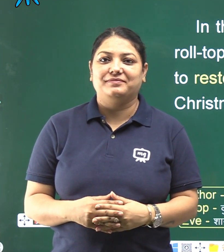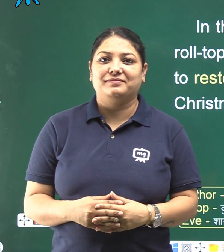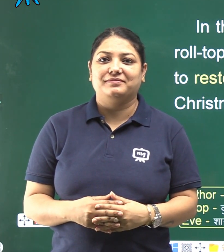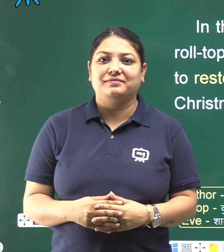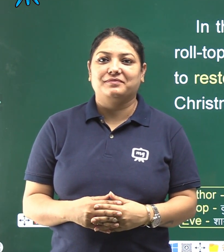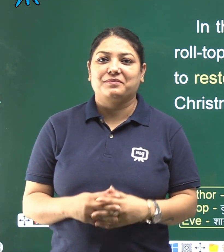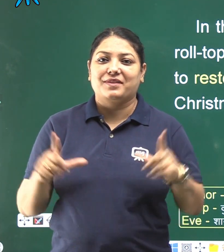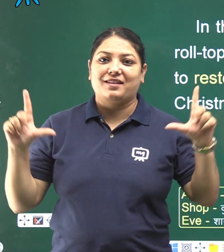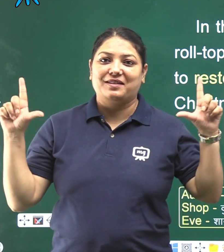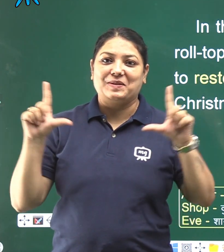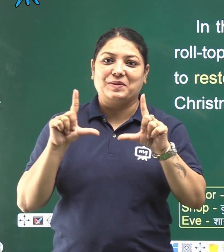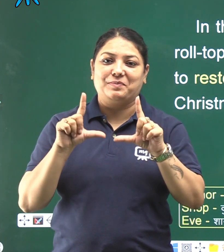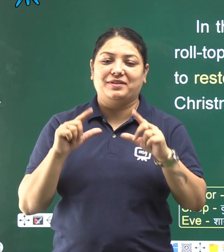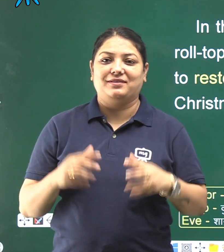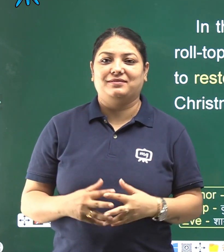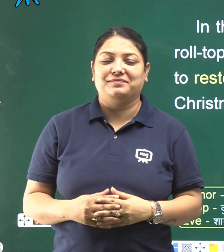Summary.